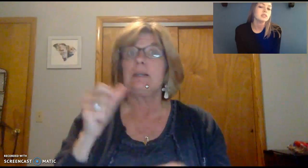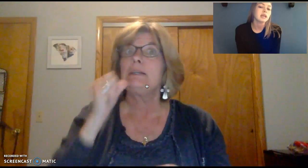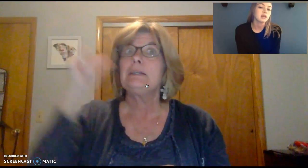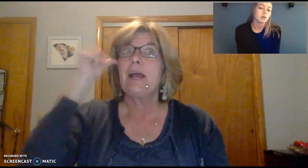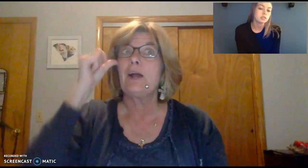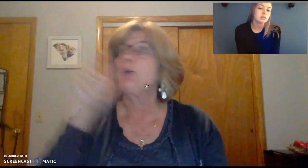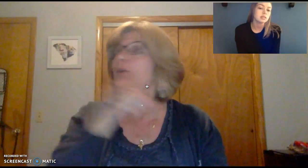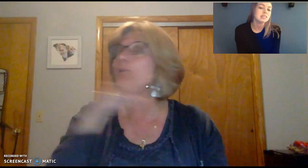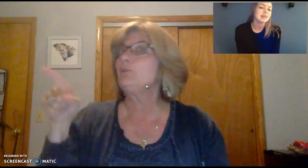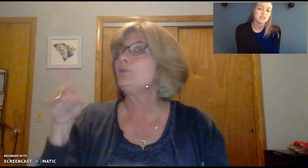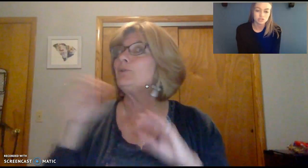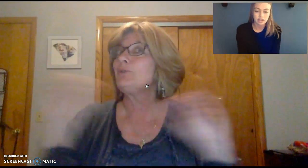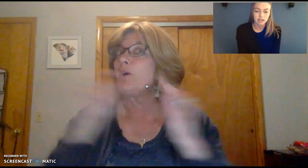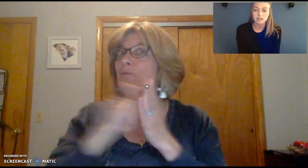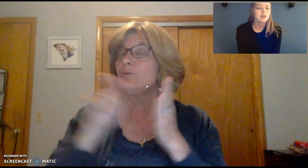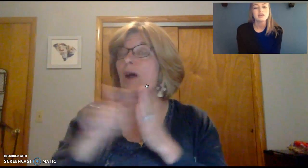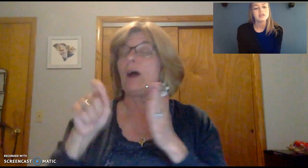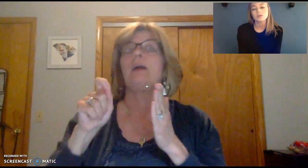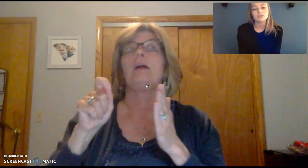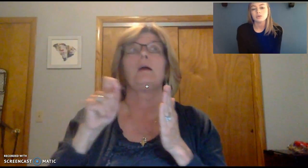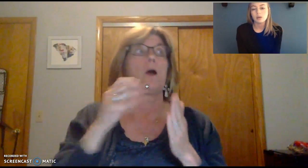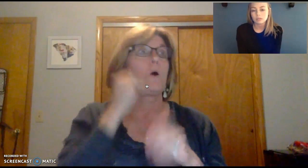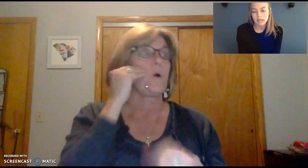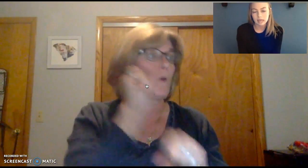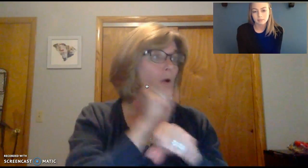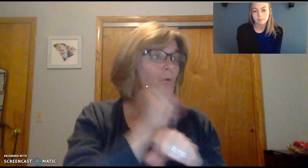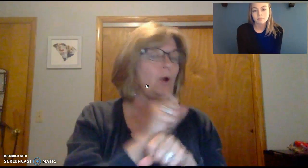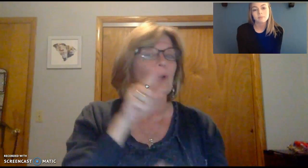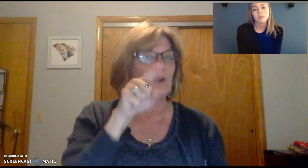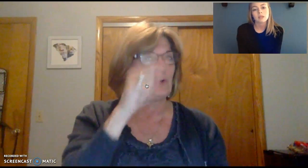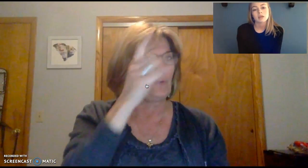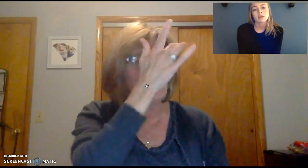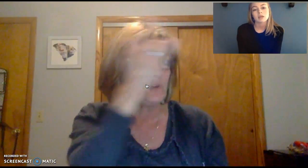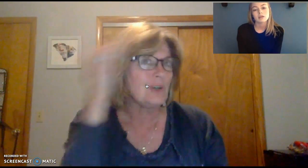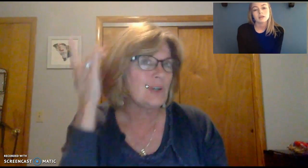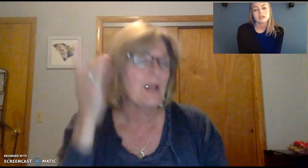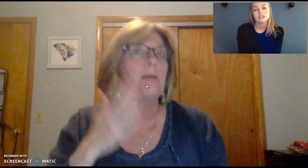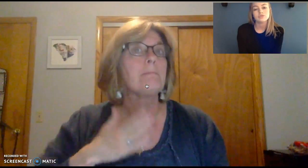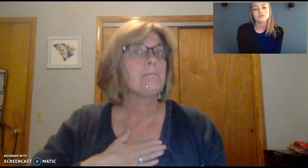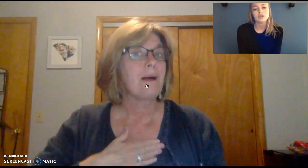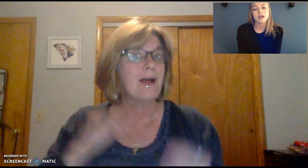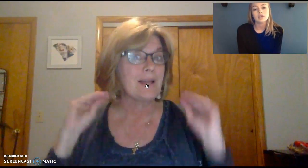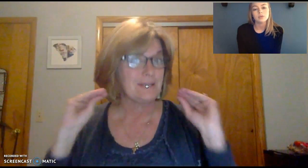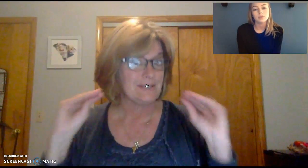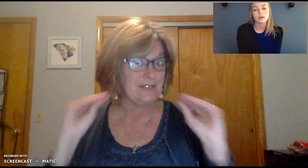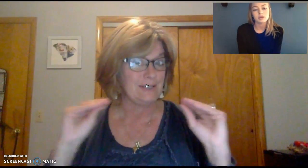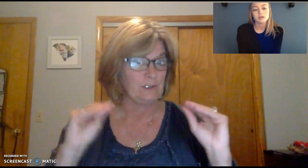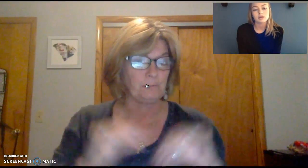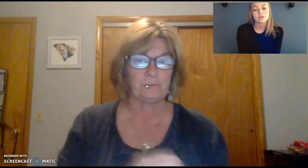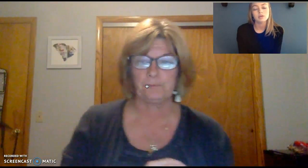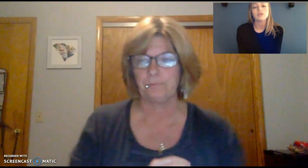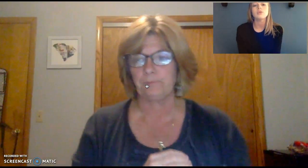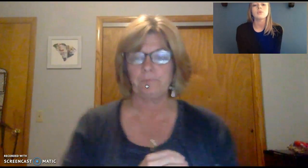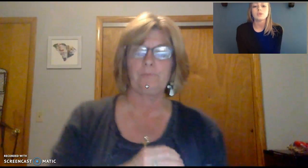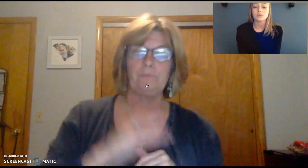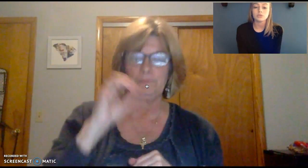out to take notes, because yesterday there was no note taking and you forgot your work,